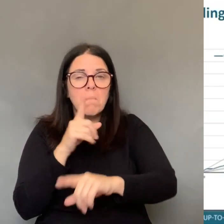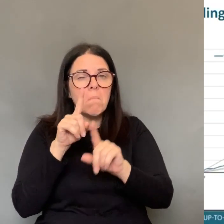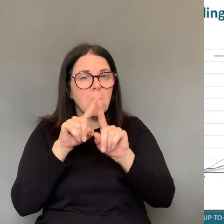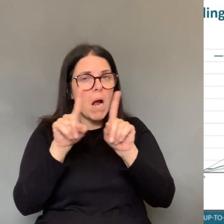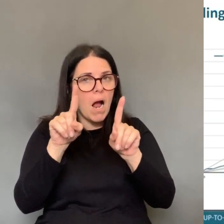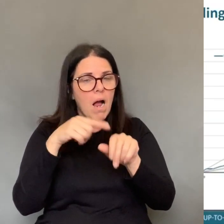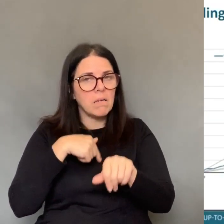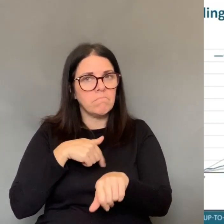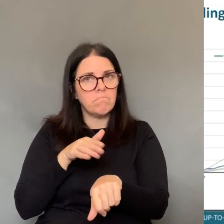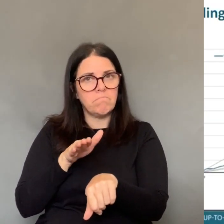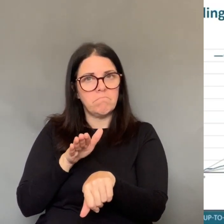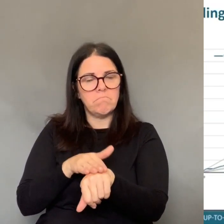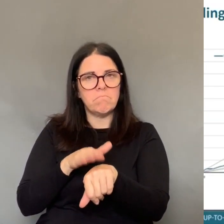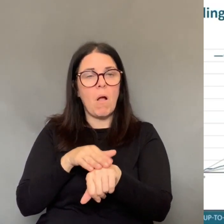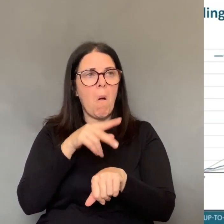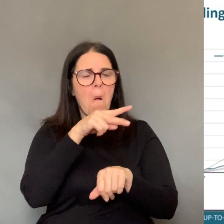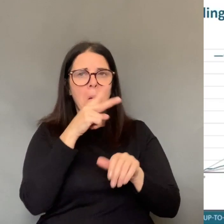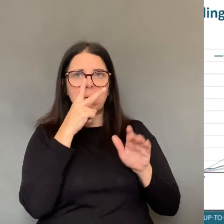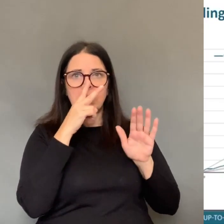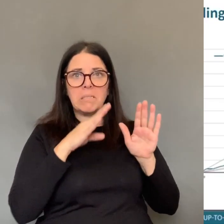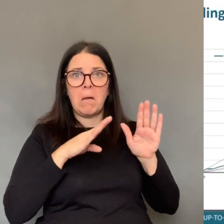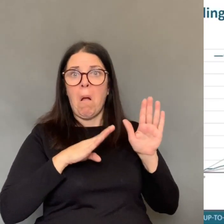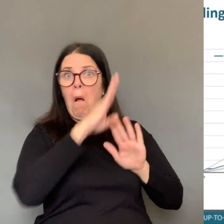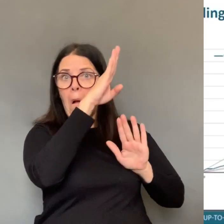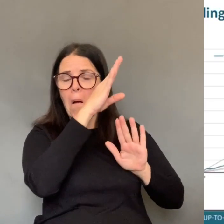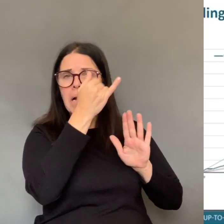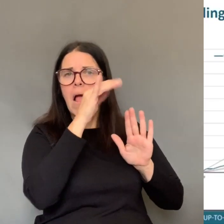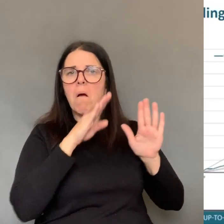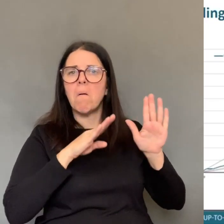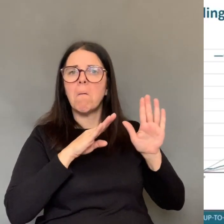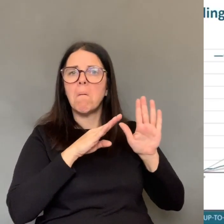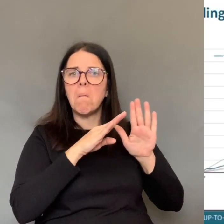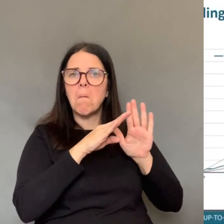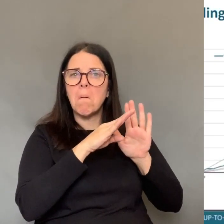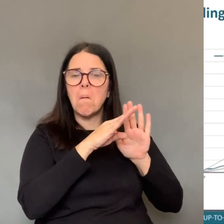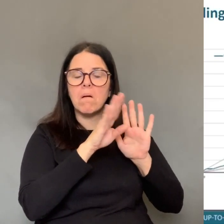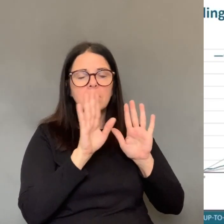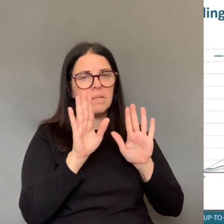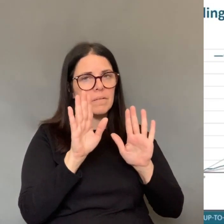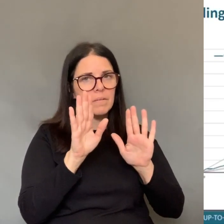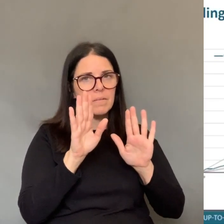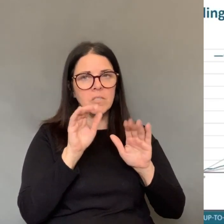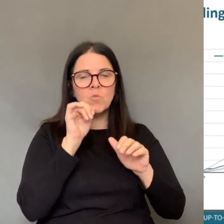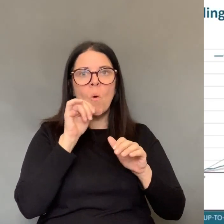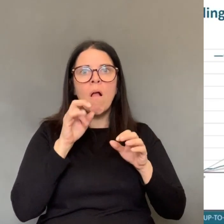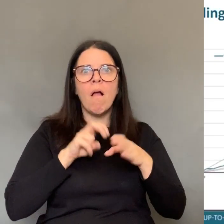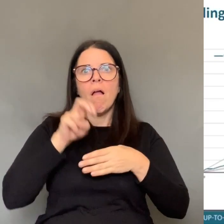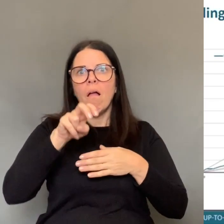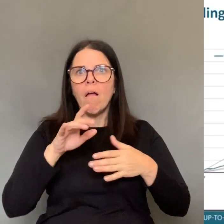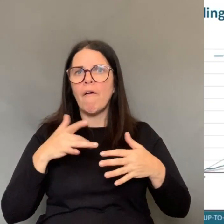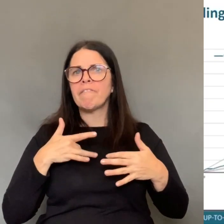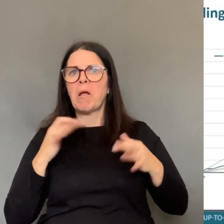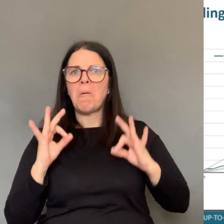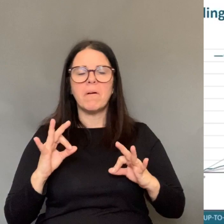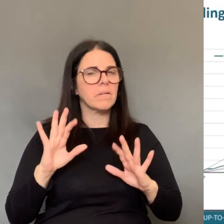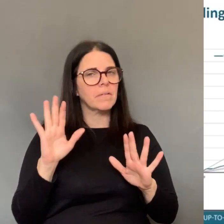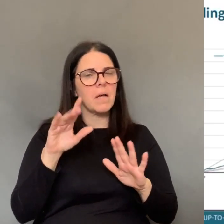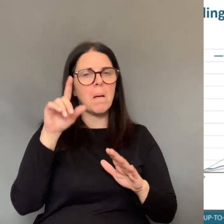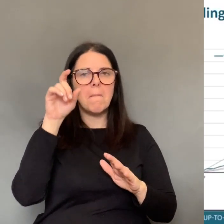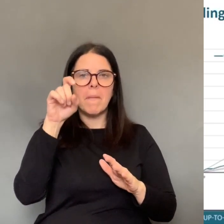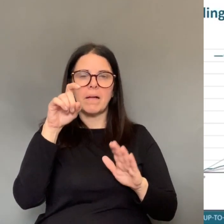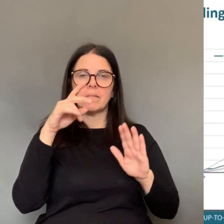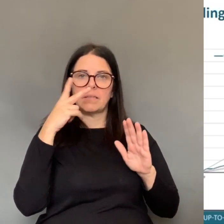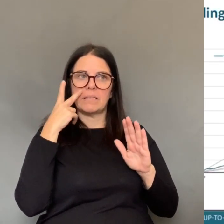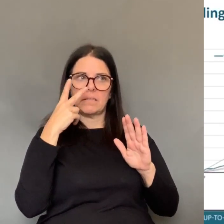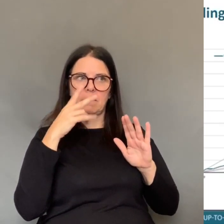keep doing what we are doing with respect to physical distancing, following public health measures, washing our hands, limiting